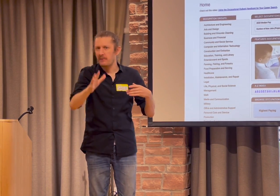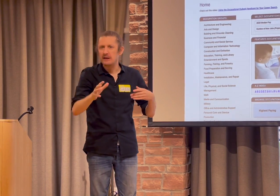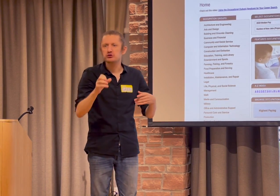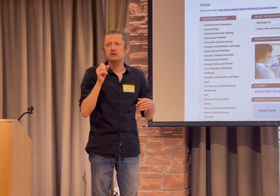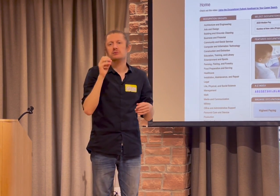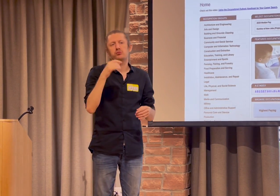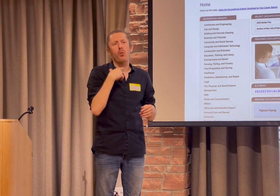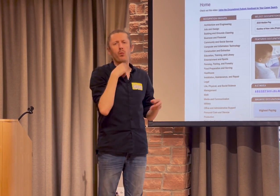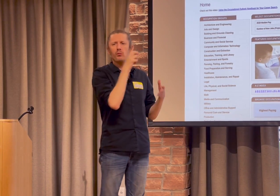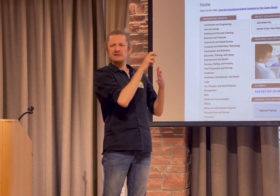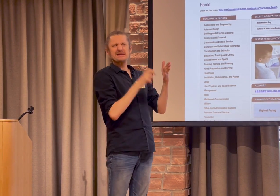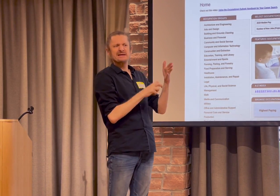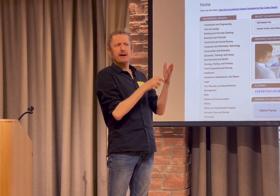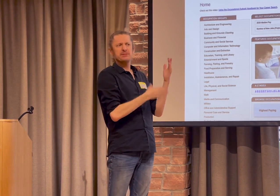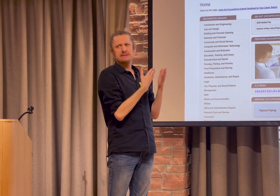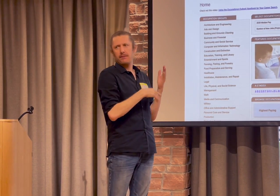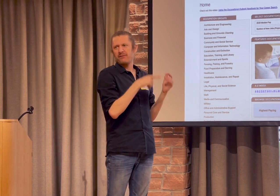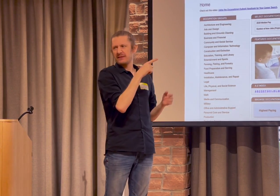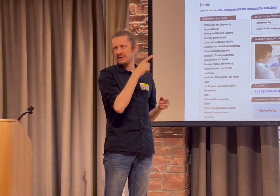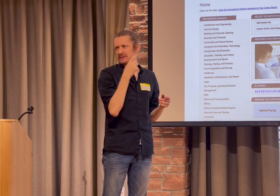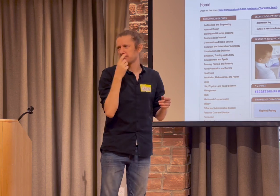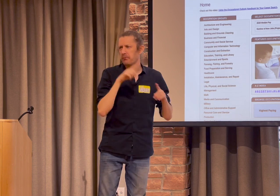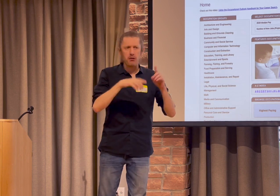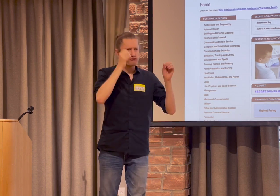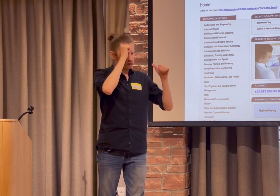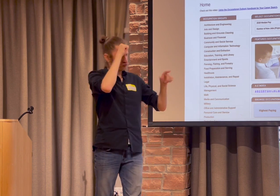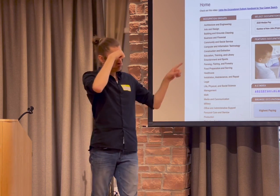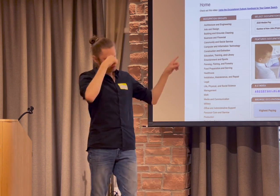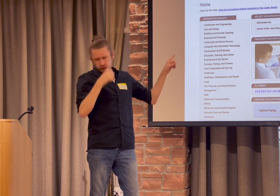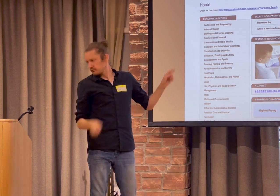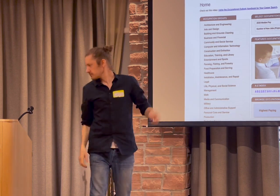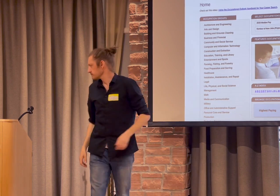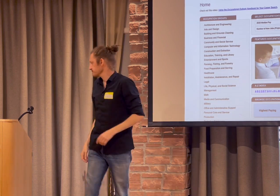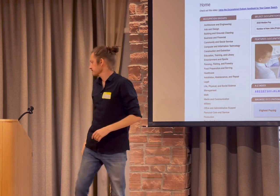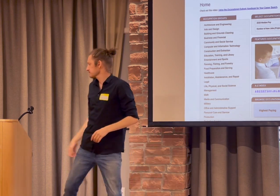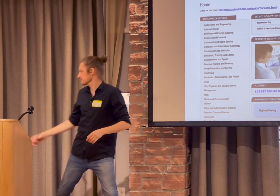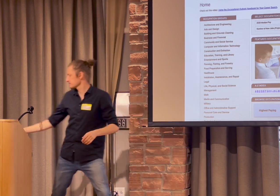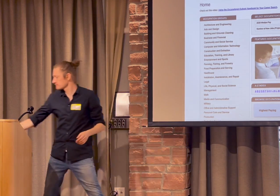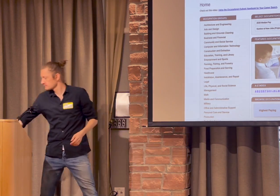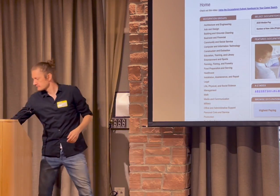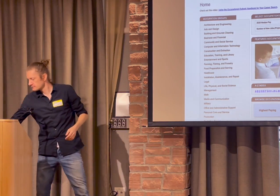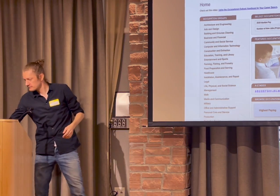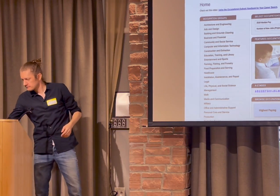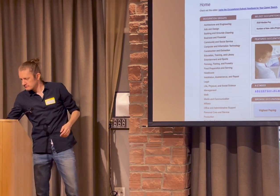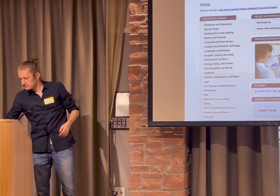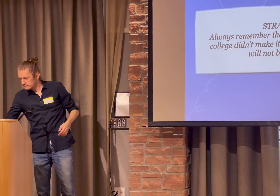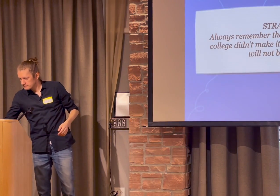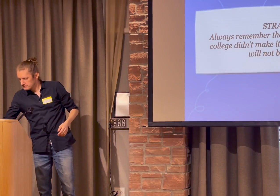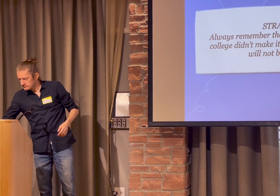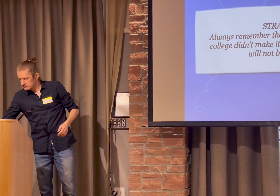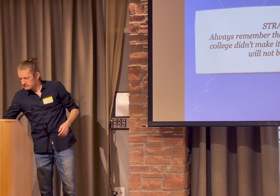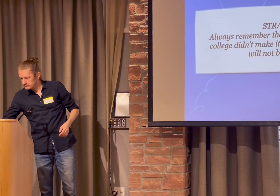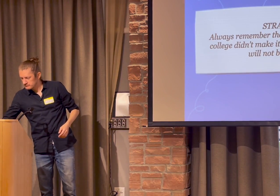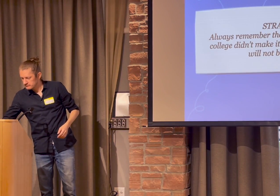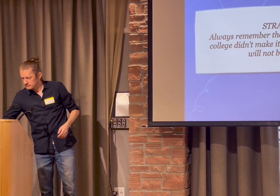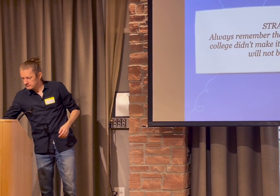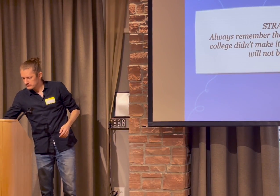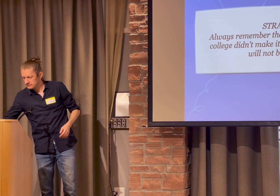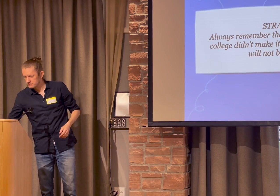I have links, I have information. So some of this will be there, so you don't have to memorize the website, but it'll be in there.